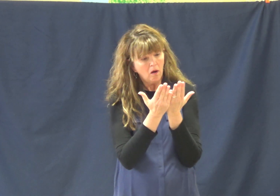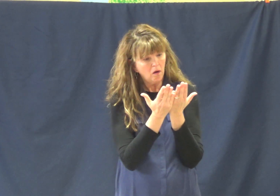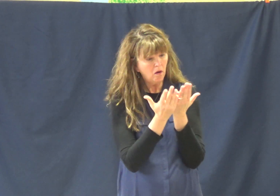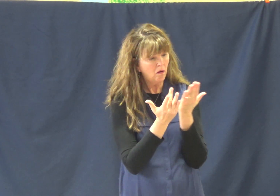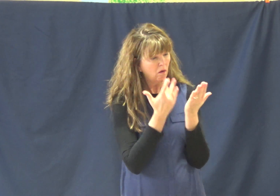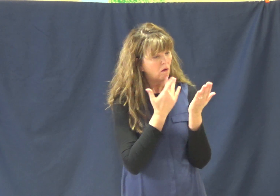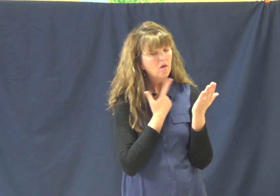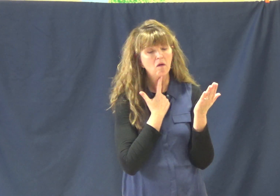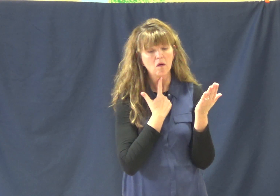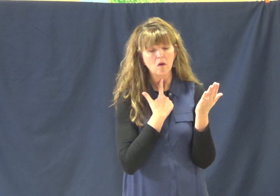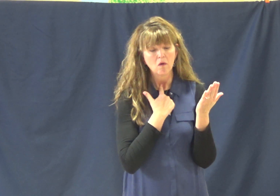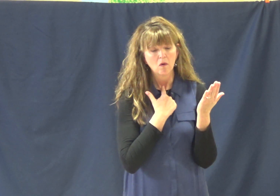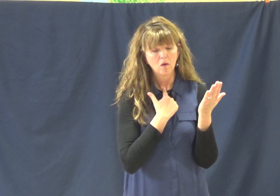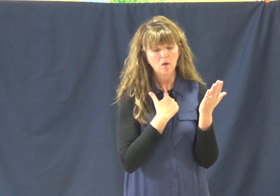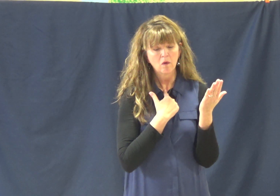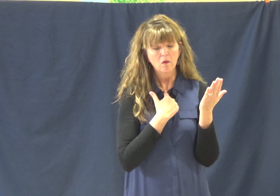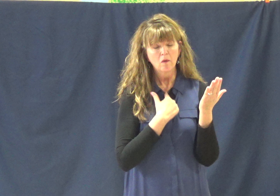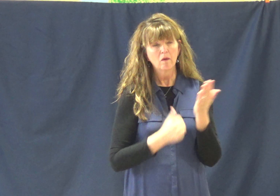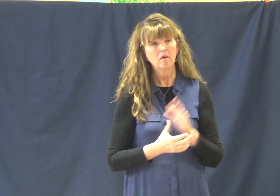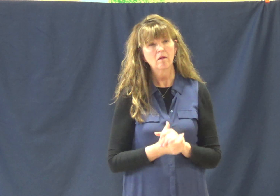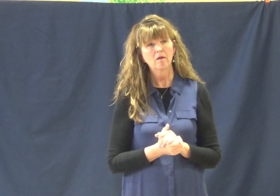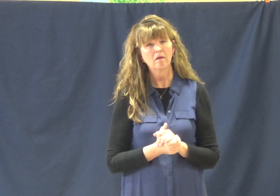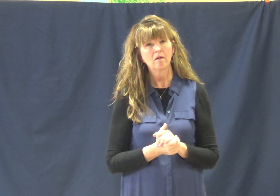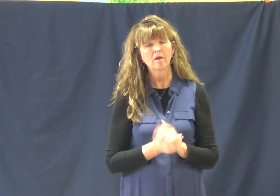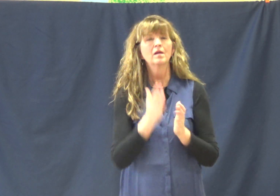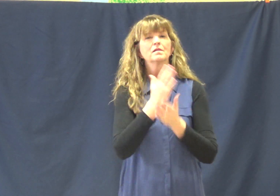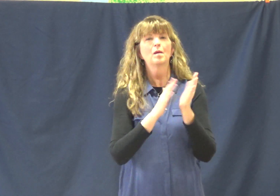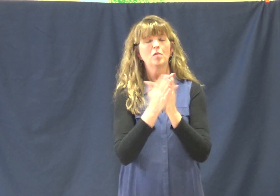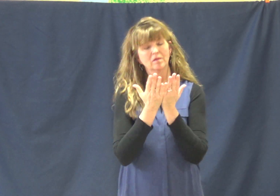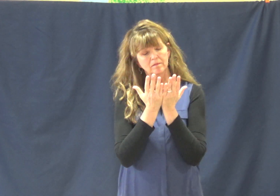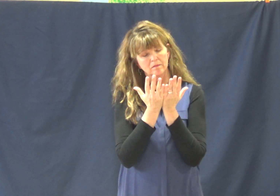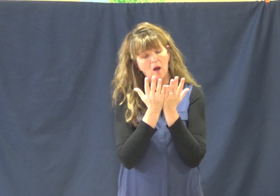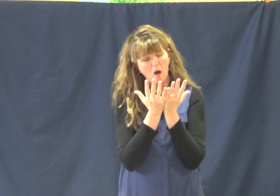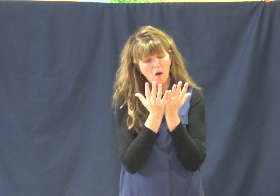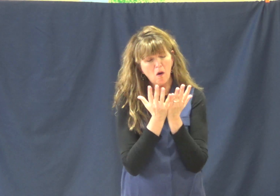others to be swallowed, and some,